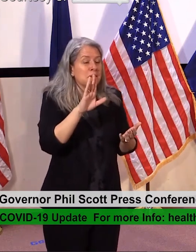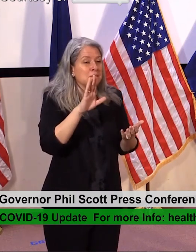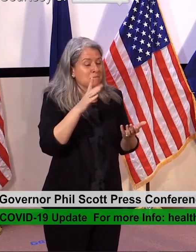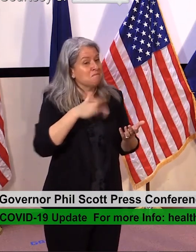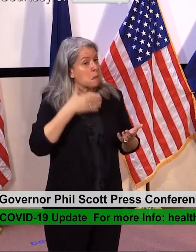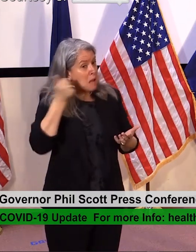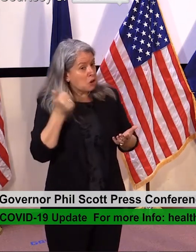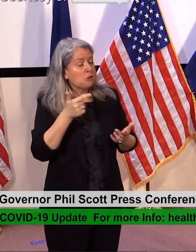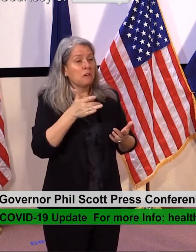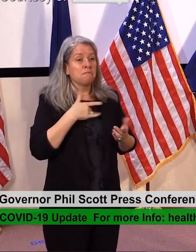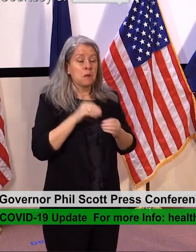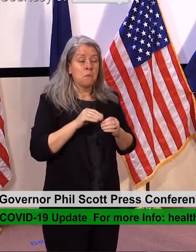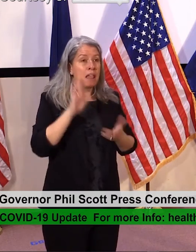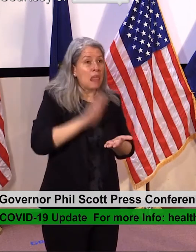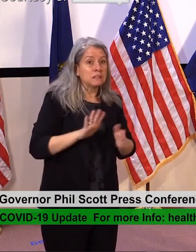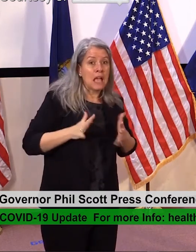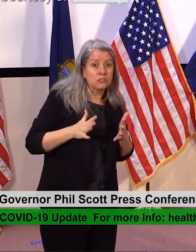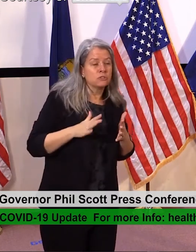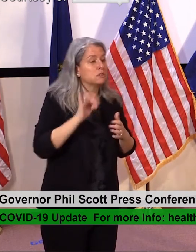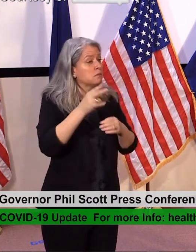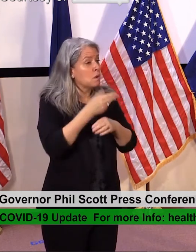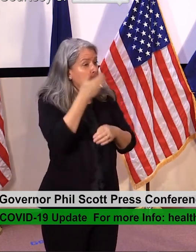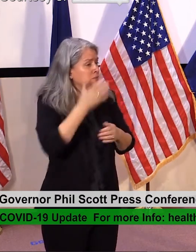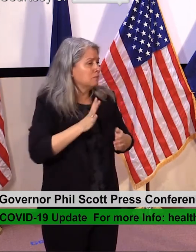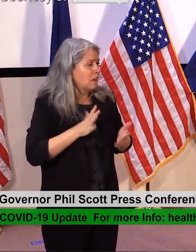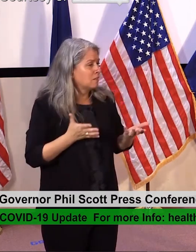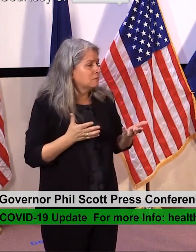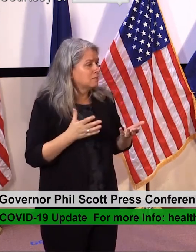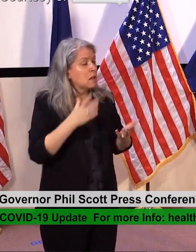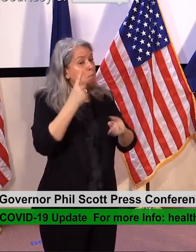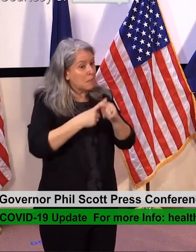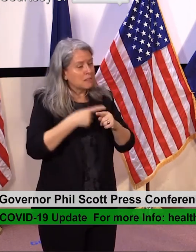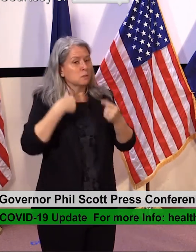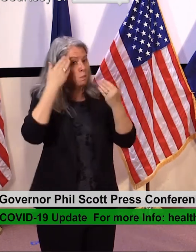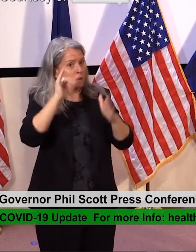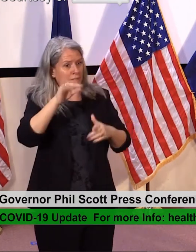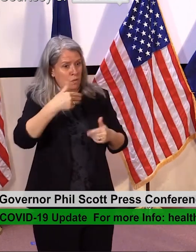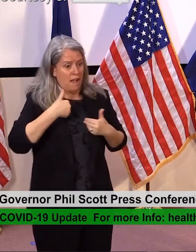comforted by that, and again, to protect others, they should do so.